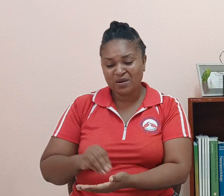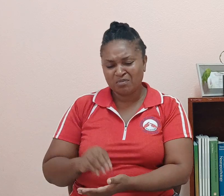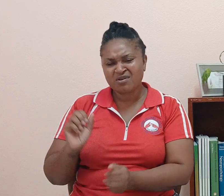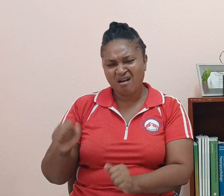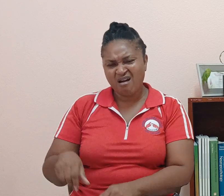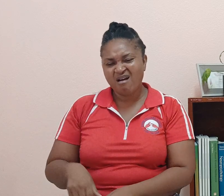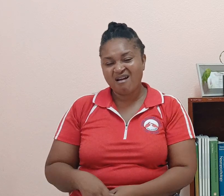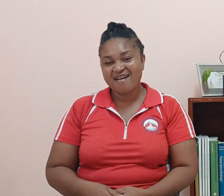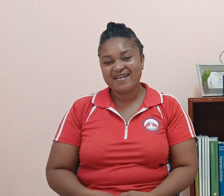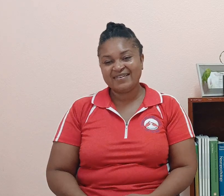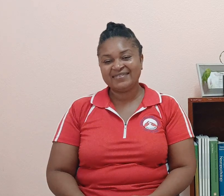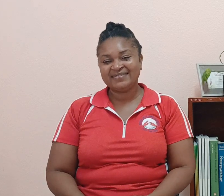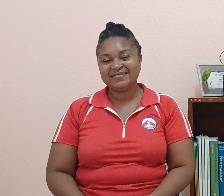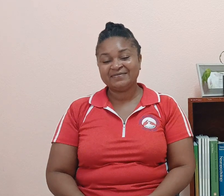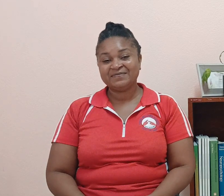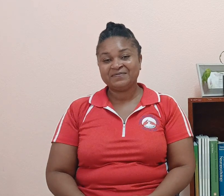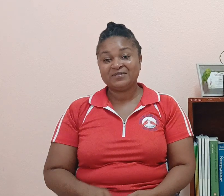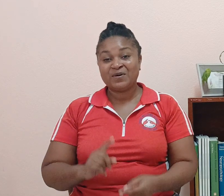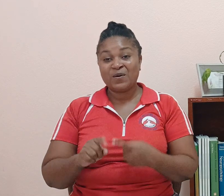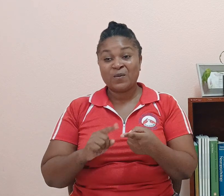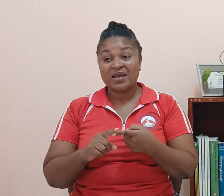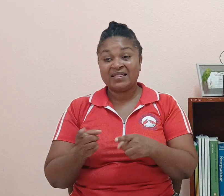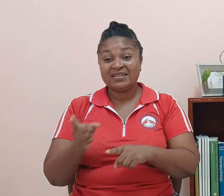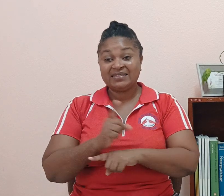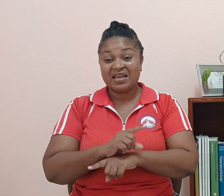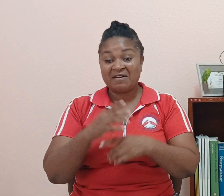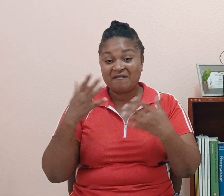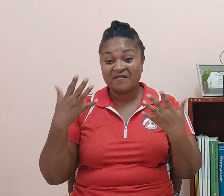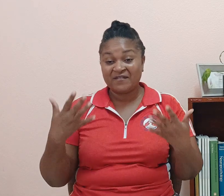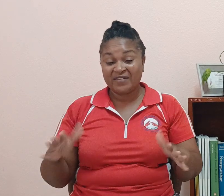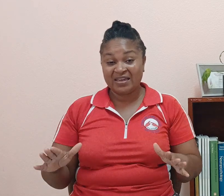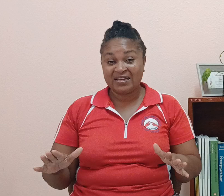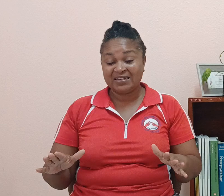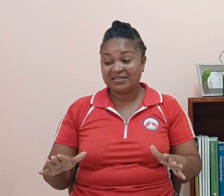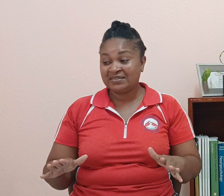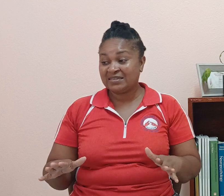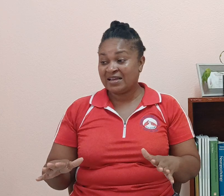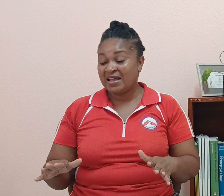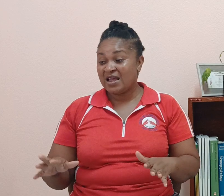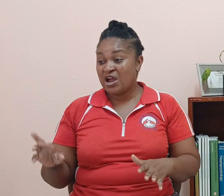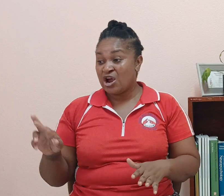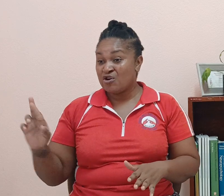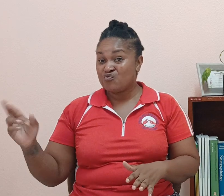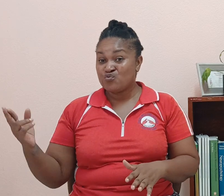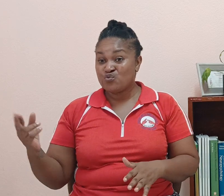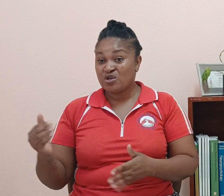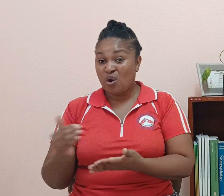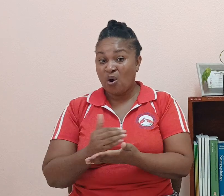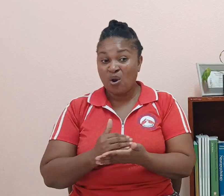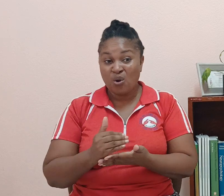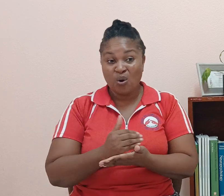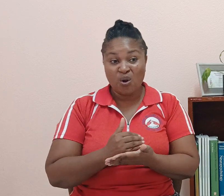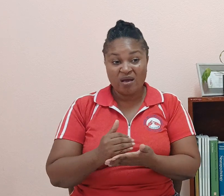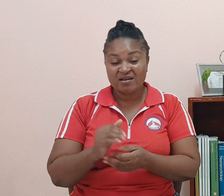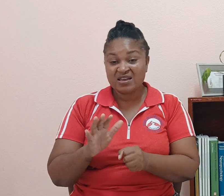At the end of the day, she collected enough barley to take home to